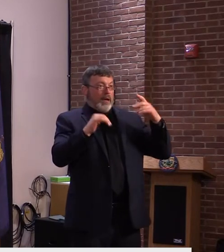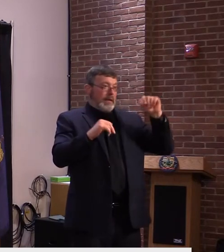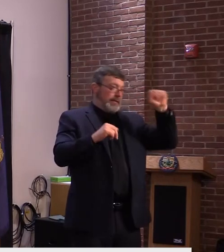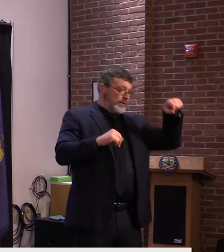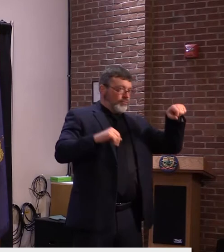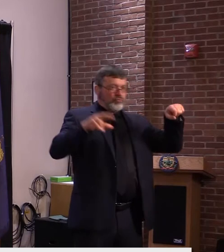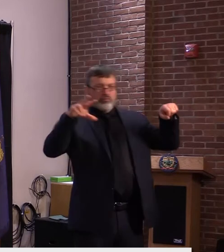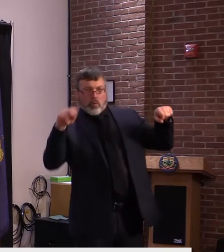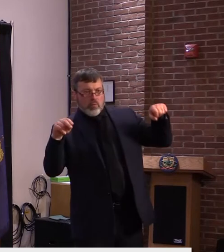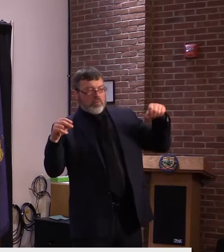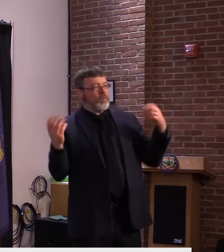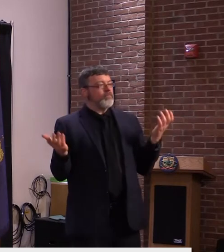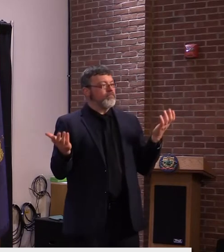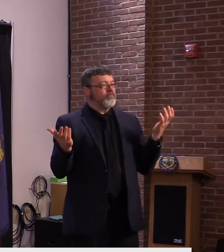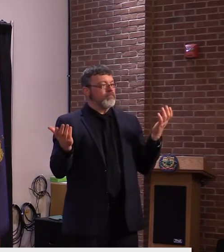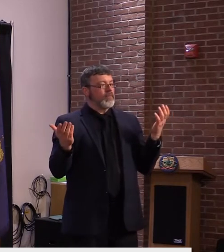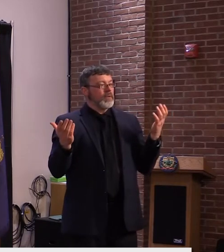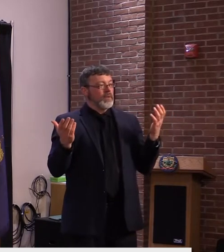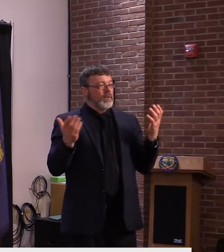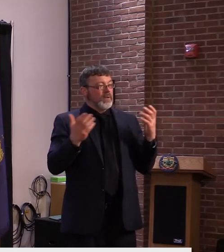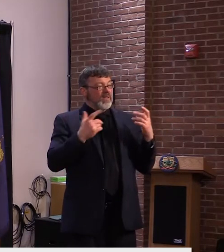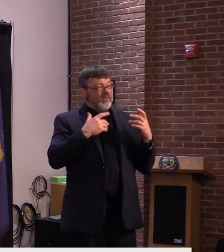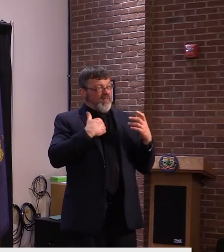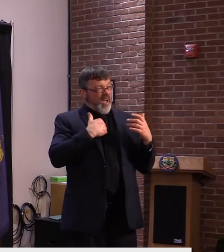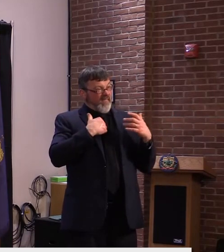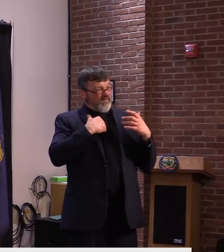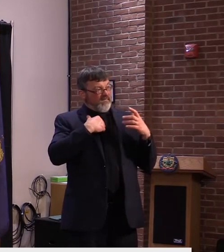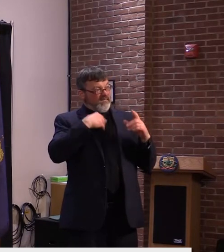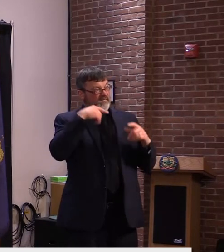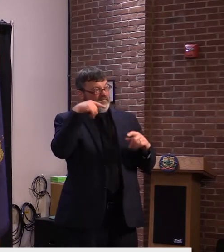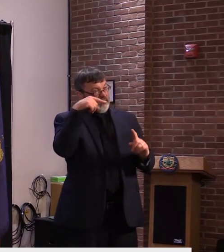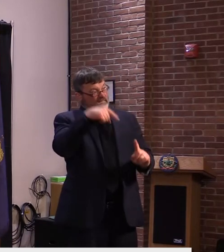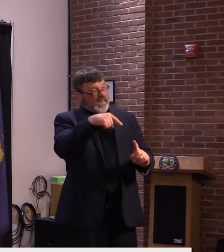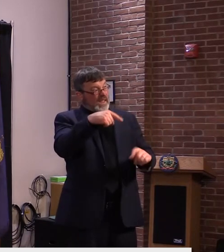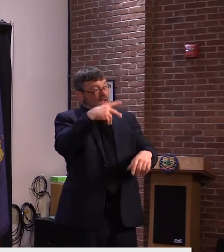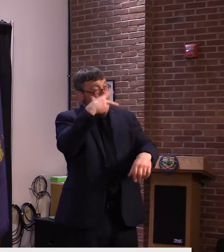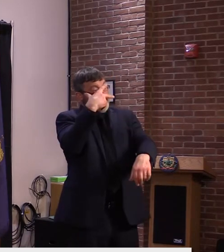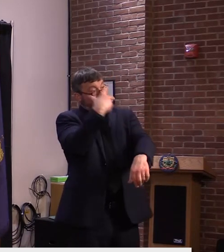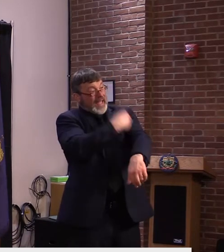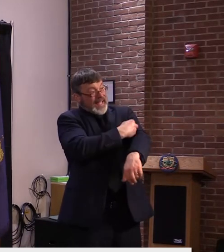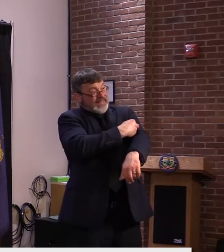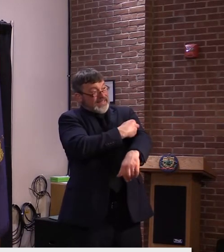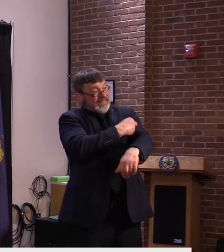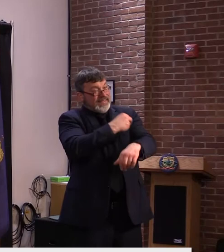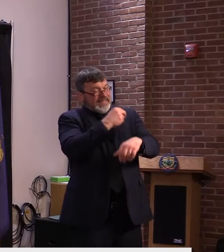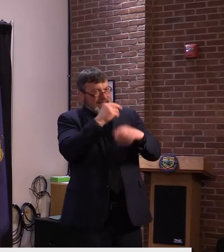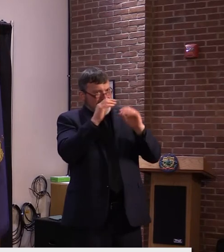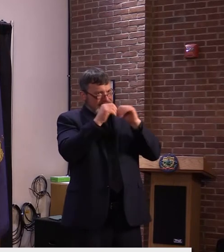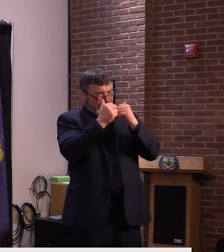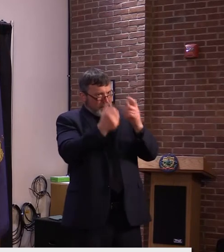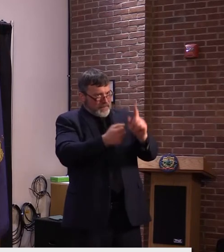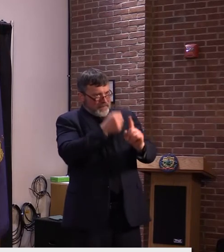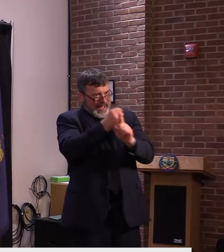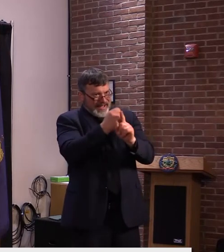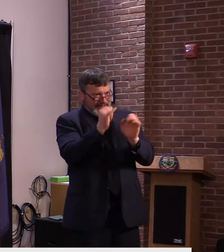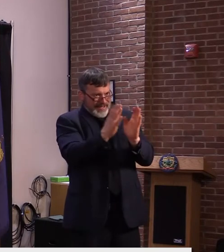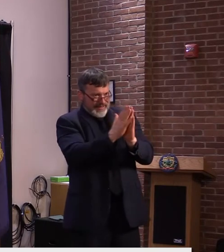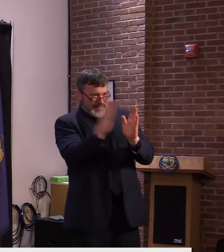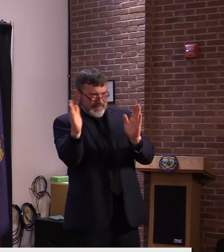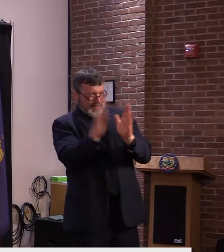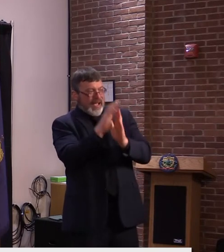with how the vaccine performs in that age population. A lot of it has to do with how the